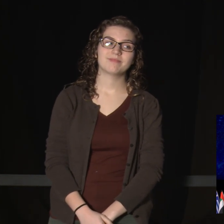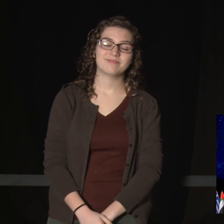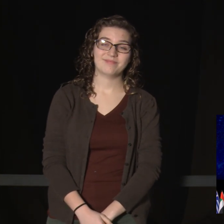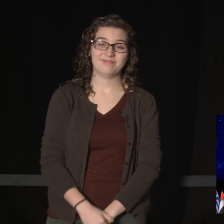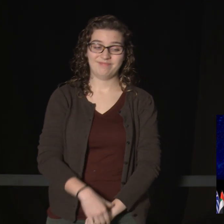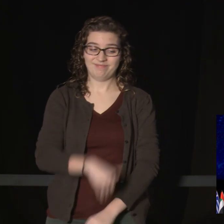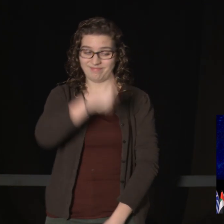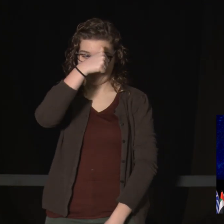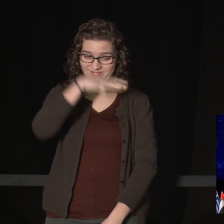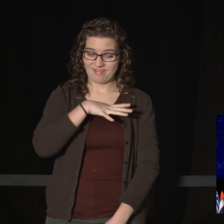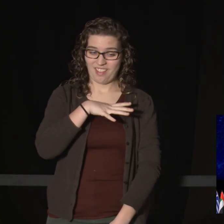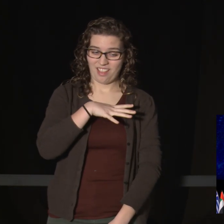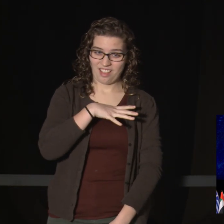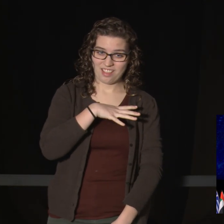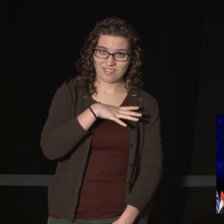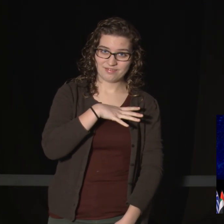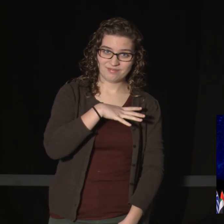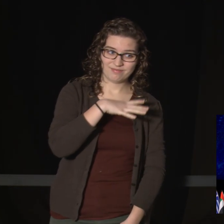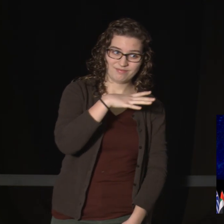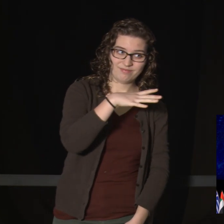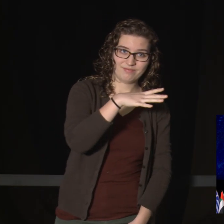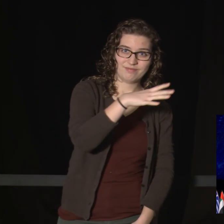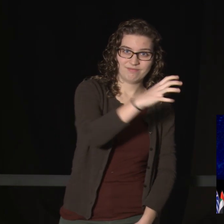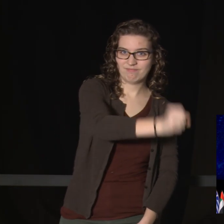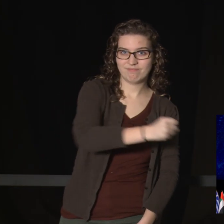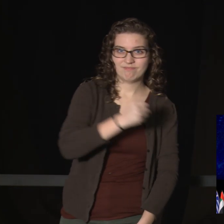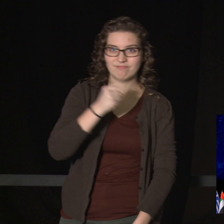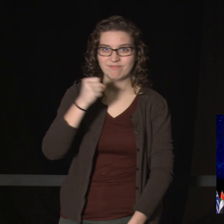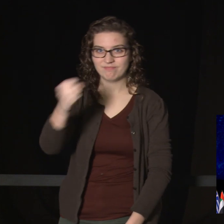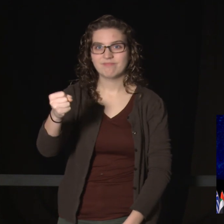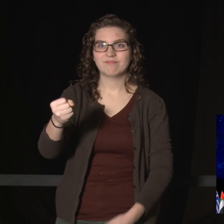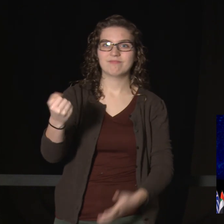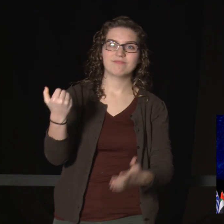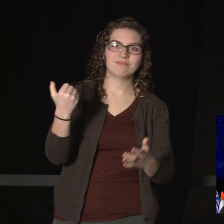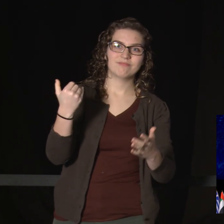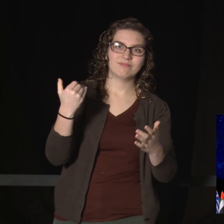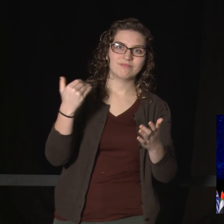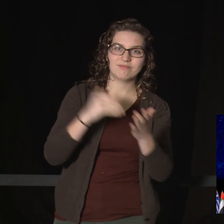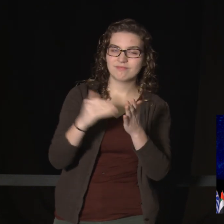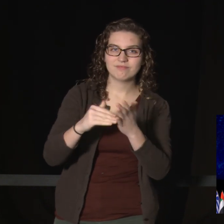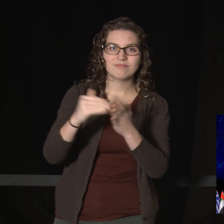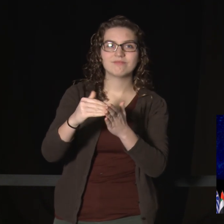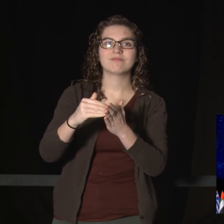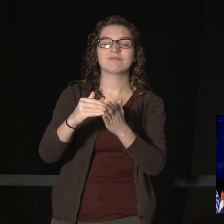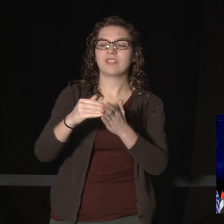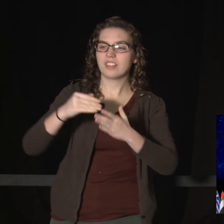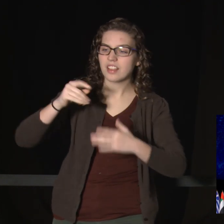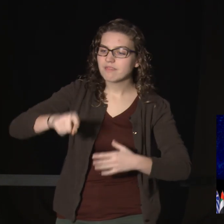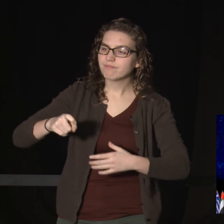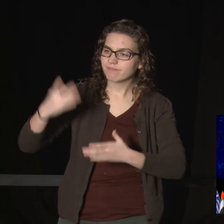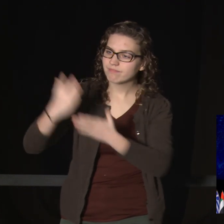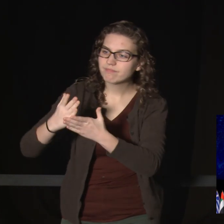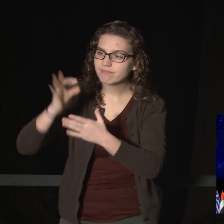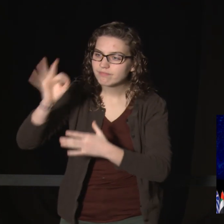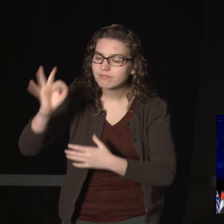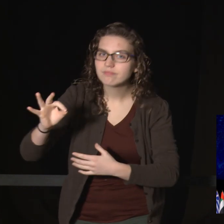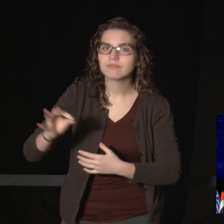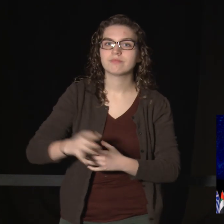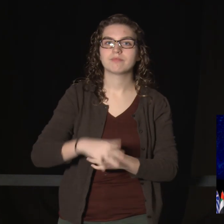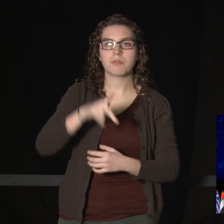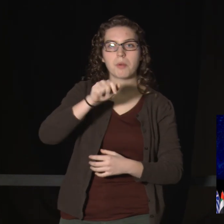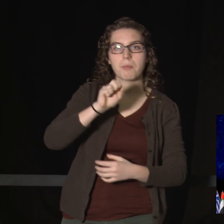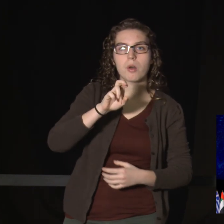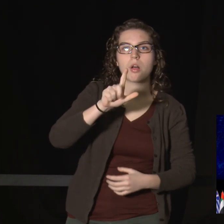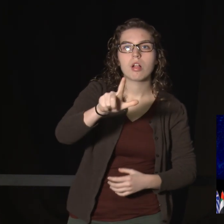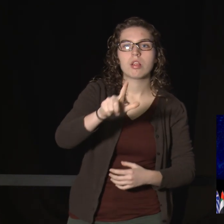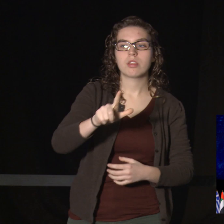These guys got called in all the time. They get called in. Hey, you got to stop preaching. Paul, Peter, John, they all. You got to